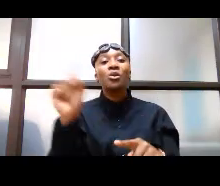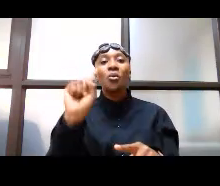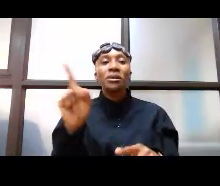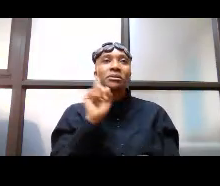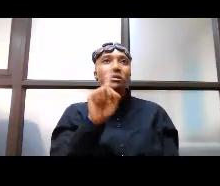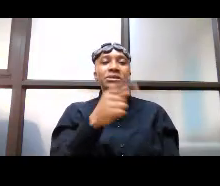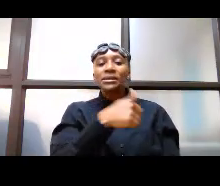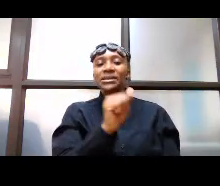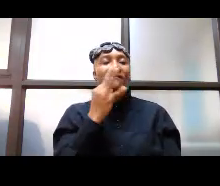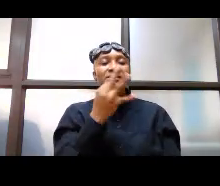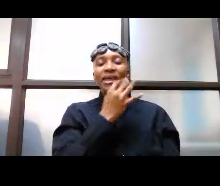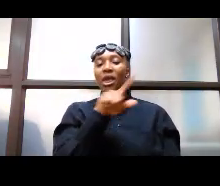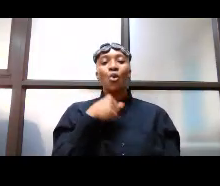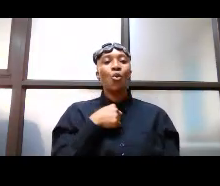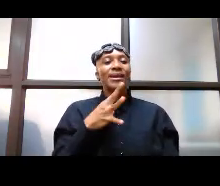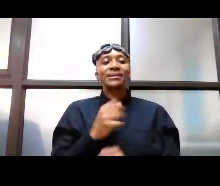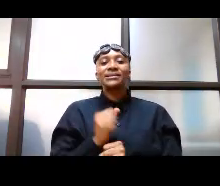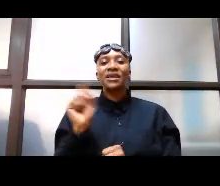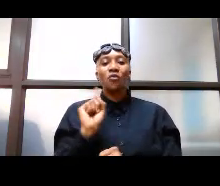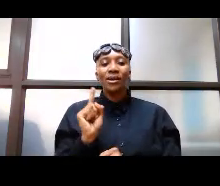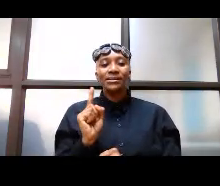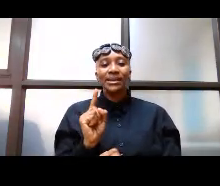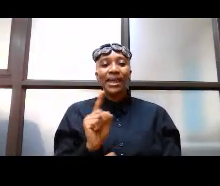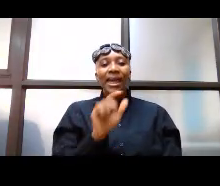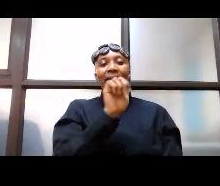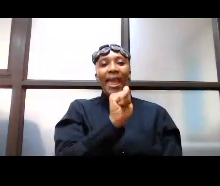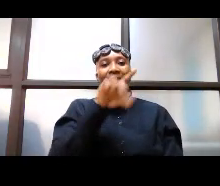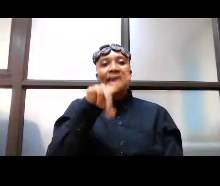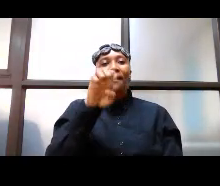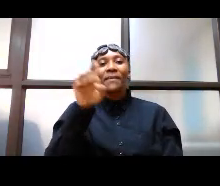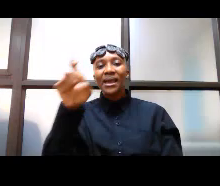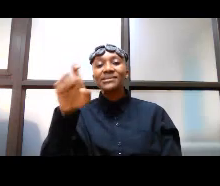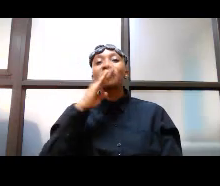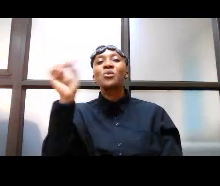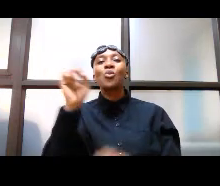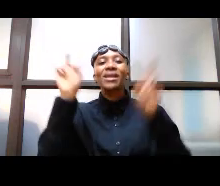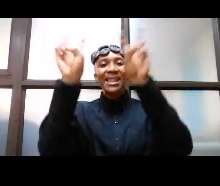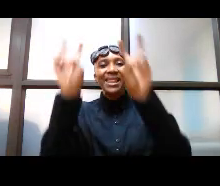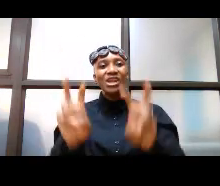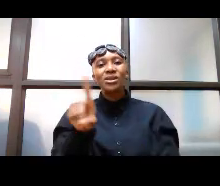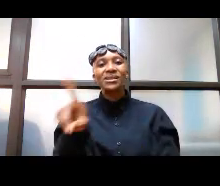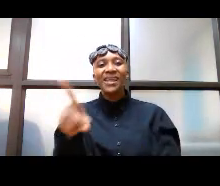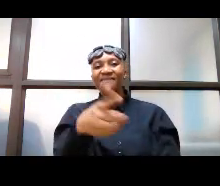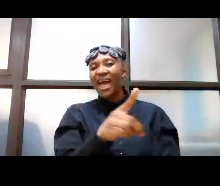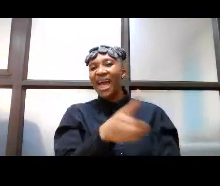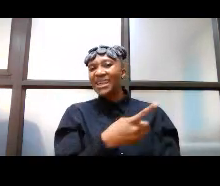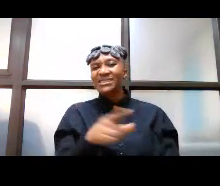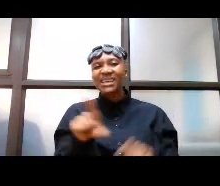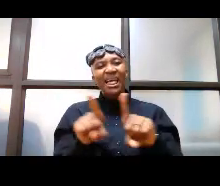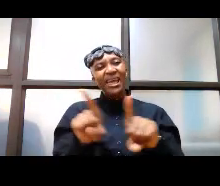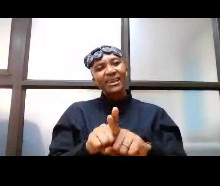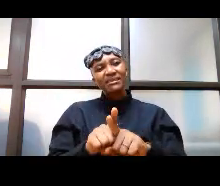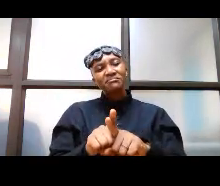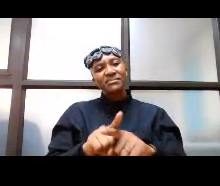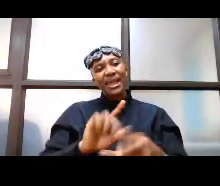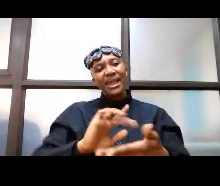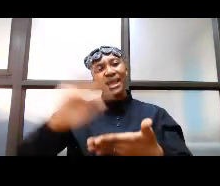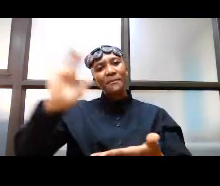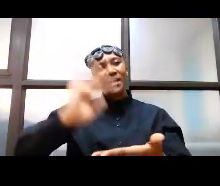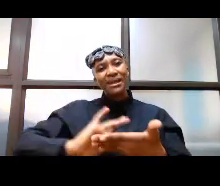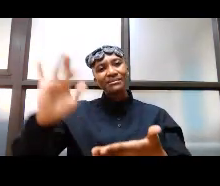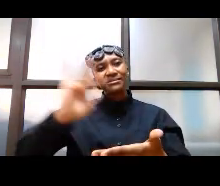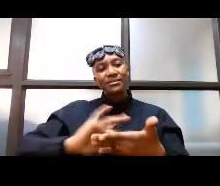say, we have received an Apex, which is an electronic device. It's more like a tablet. But the problem with